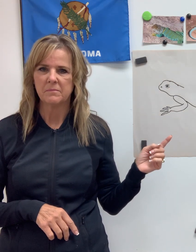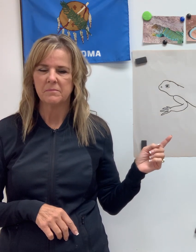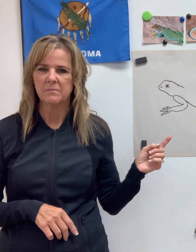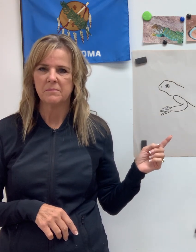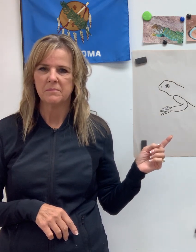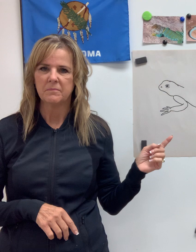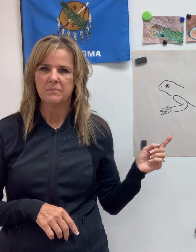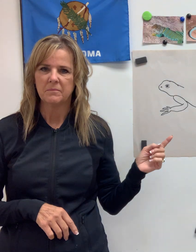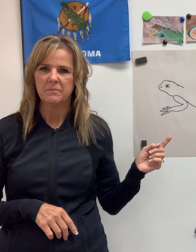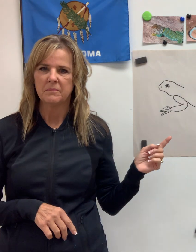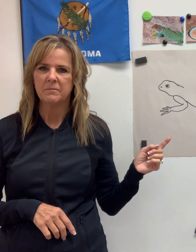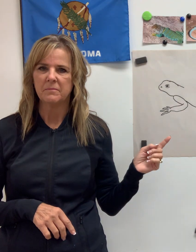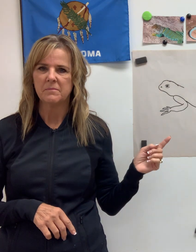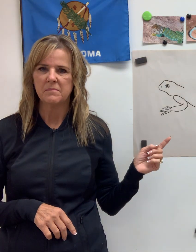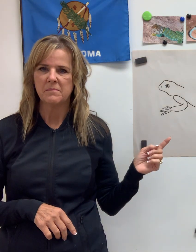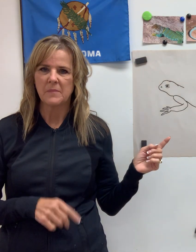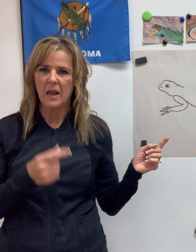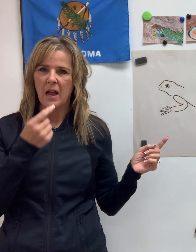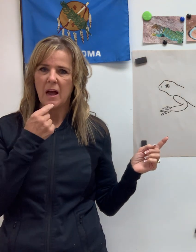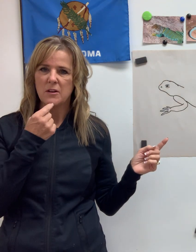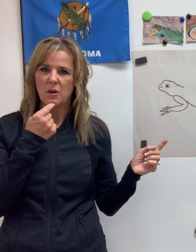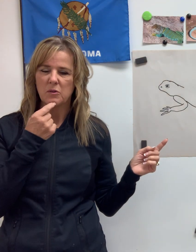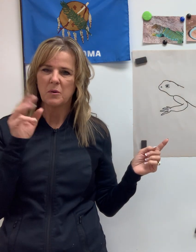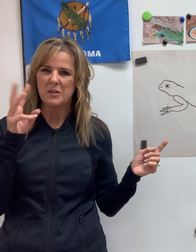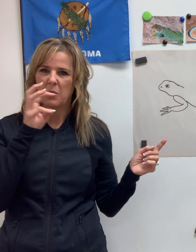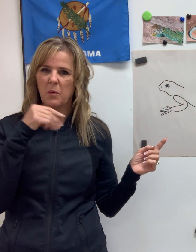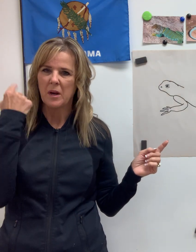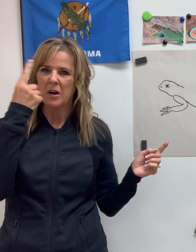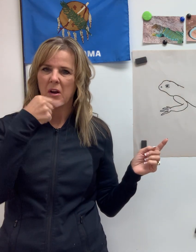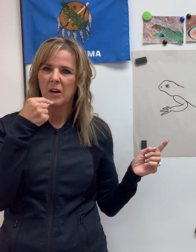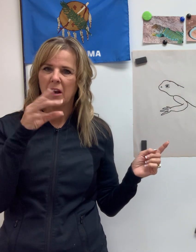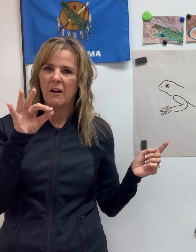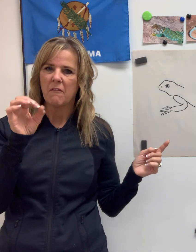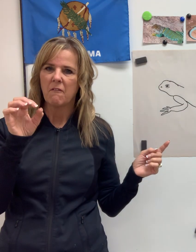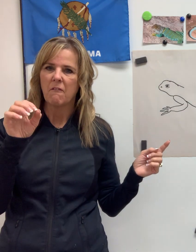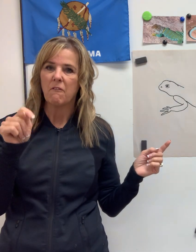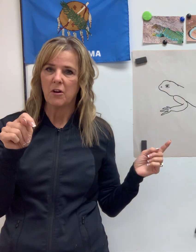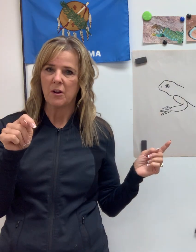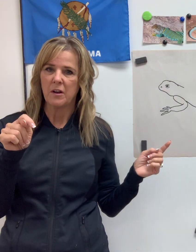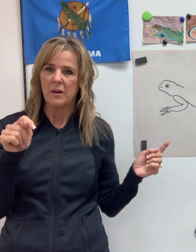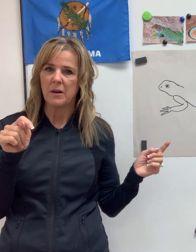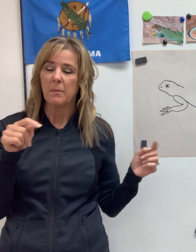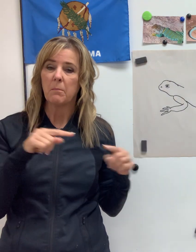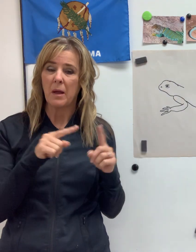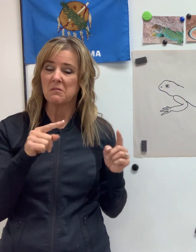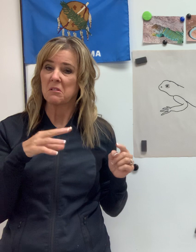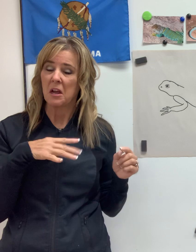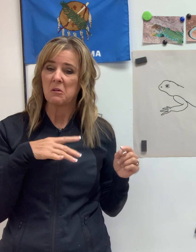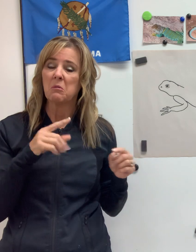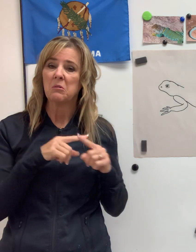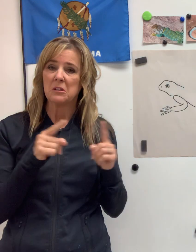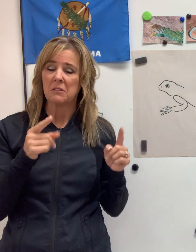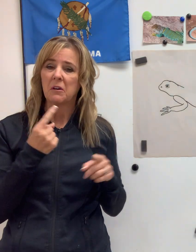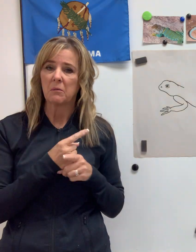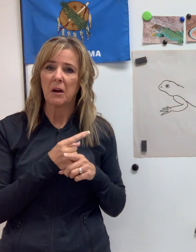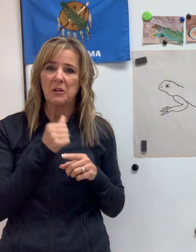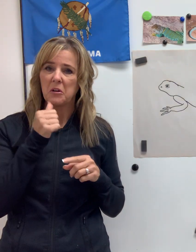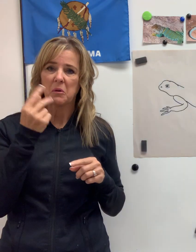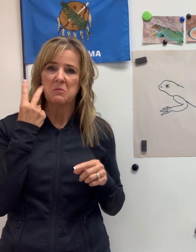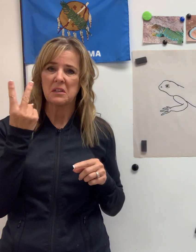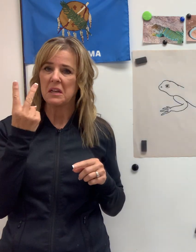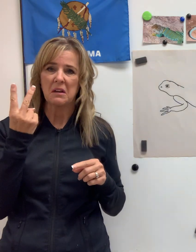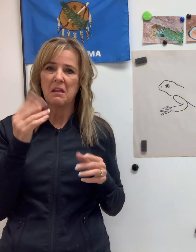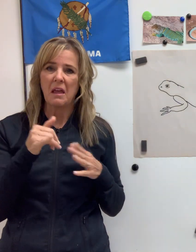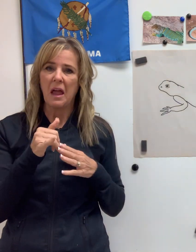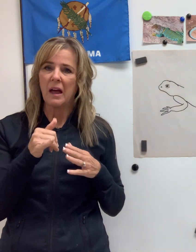up and touch. I told you guys it's a weird looking foot, but it's kind of cool, kind of different, right? You don't see something